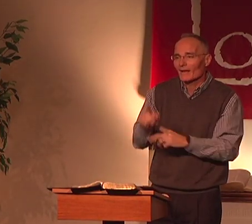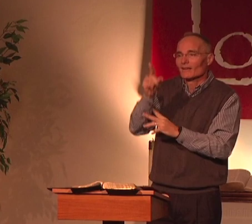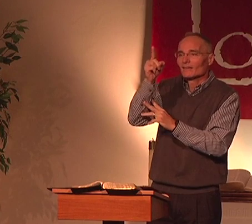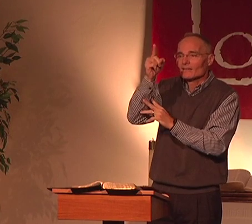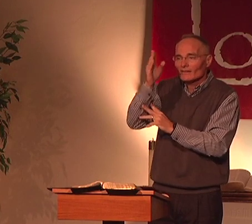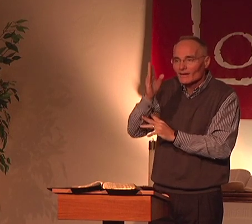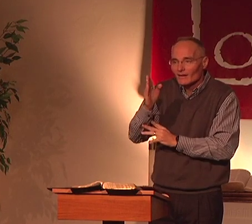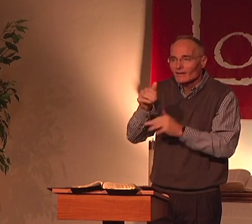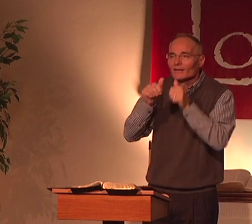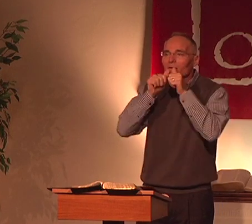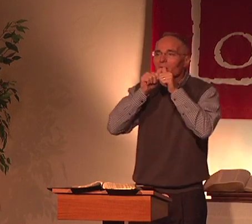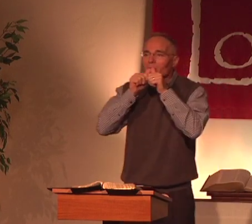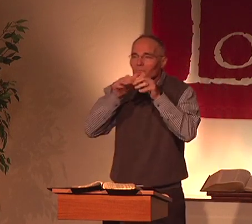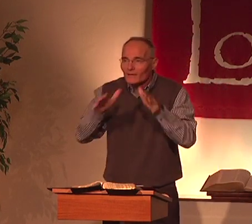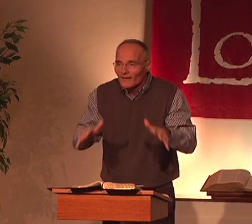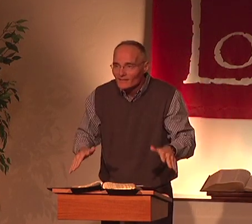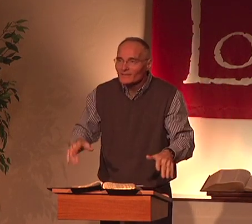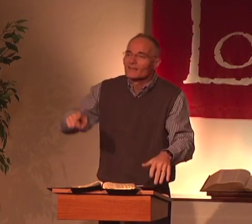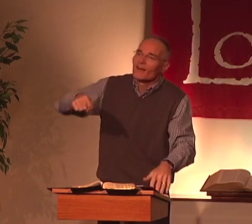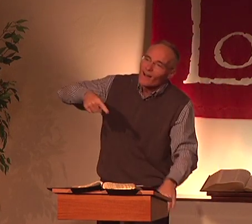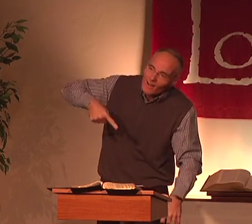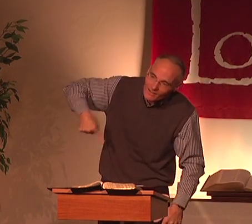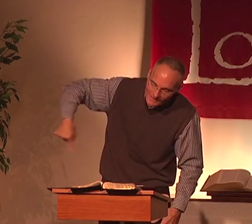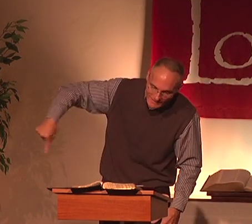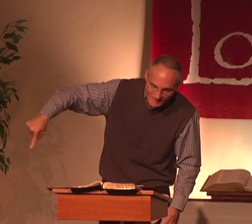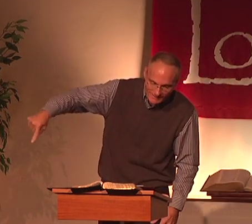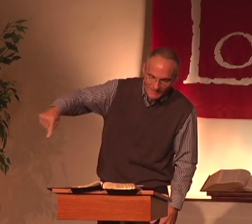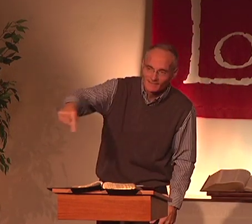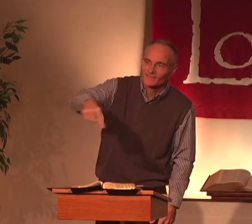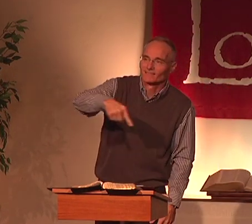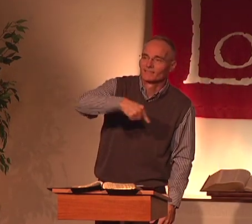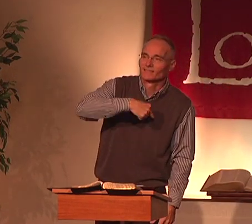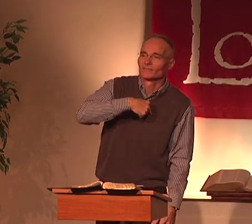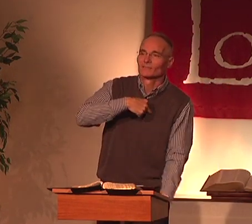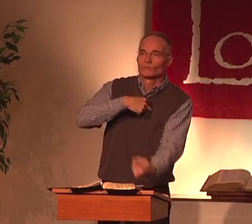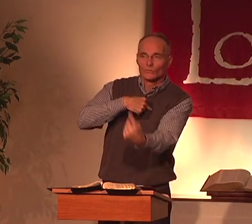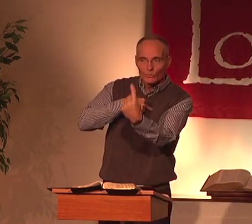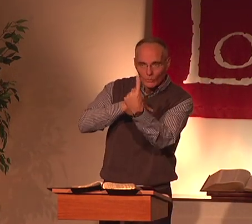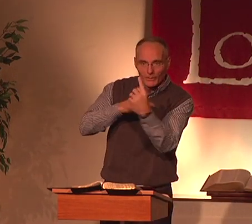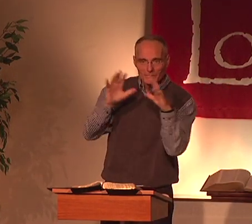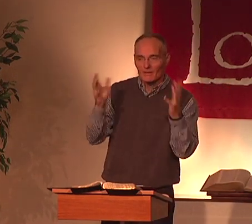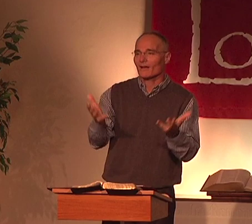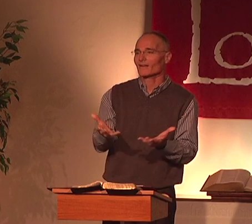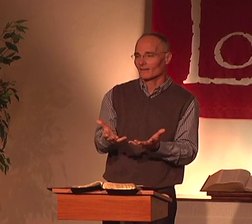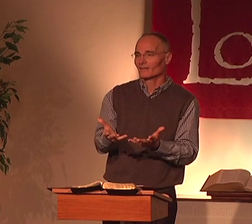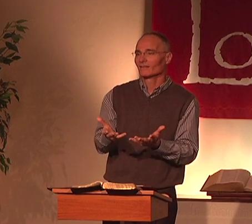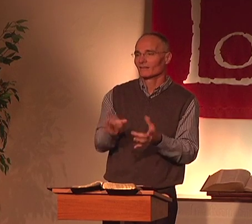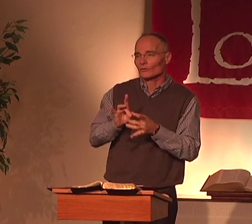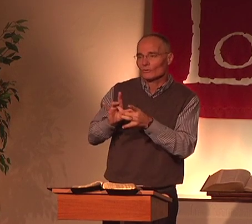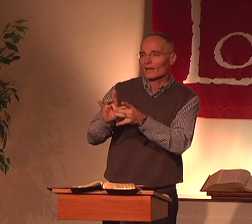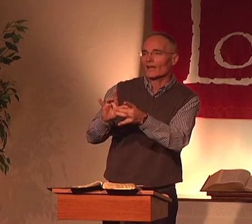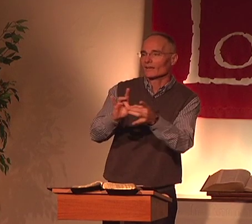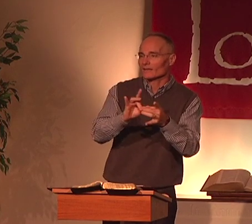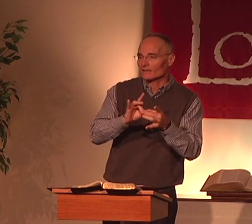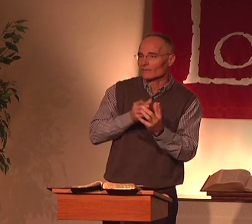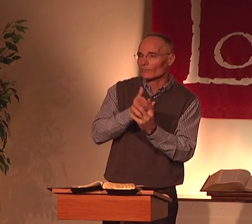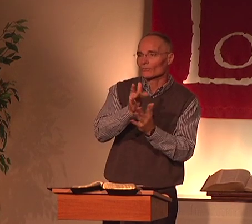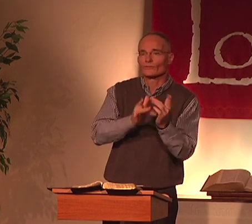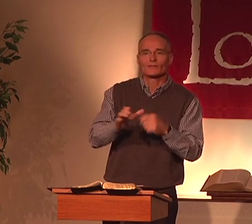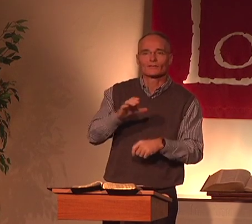May God Bless Us One Body United